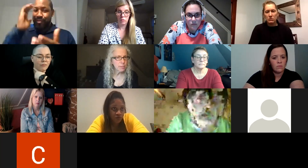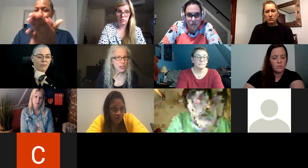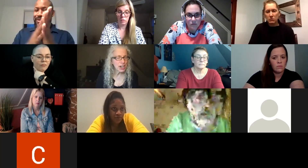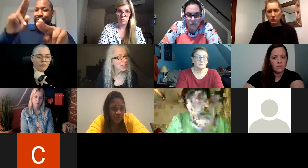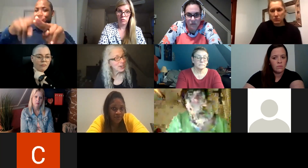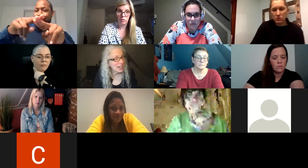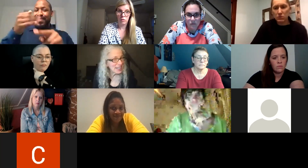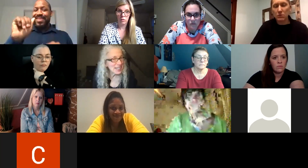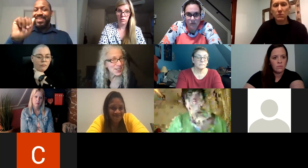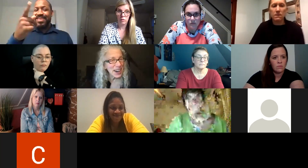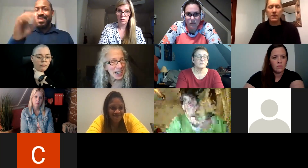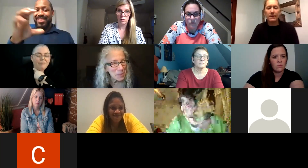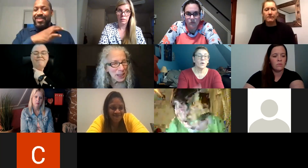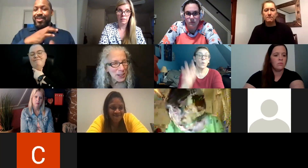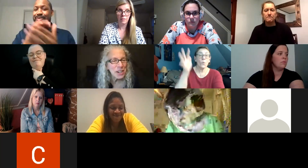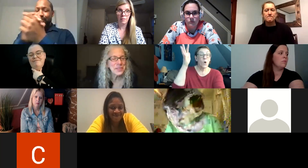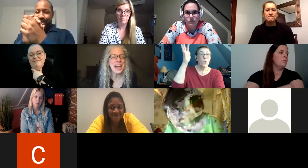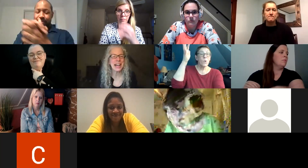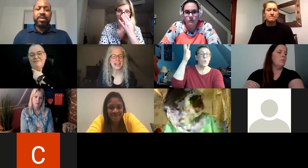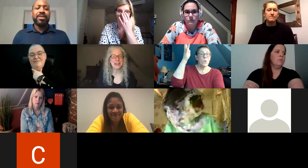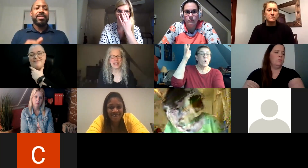chair. Congratulations, Rain, on being the chair of the ad hoc committee.